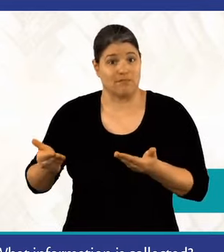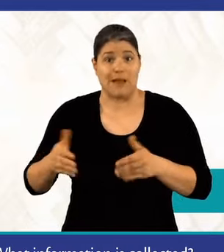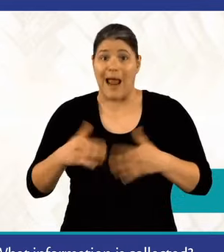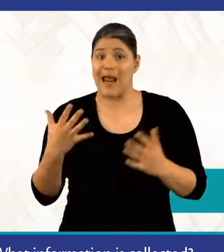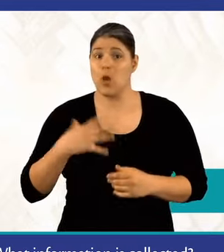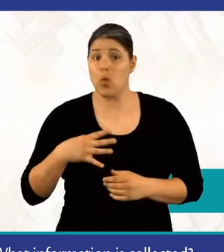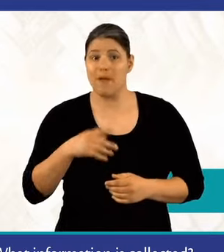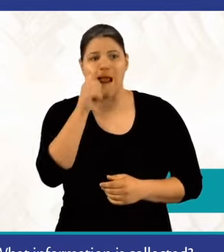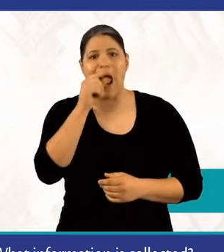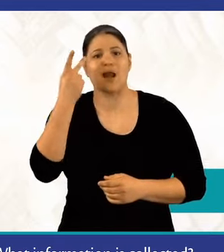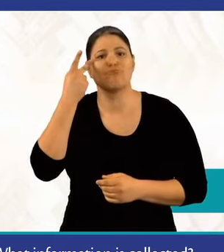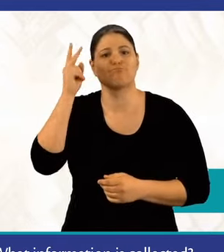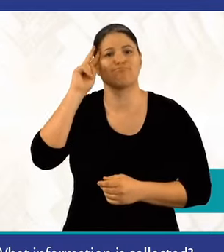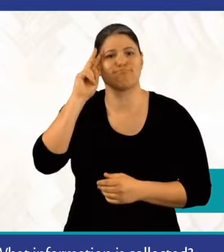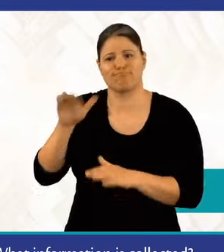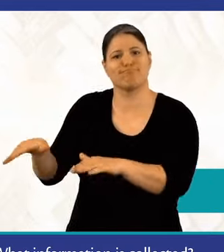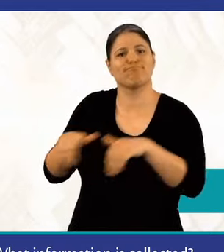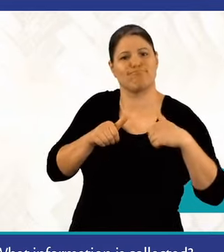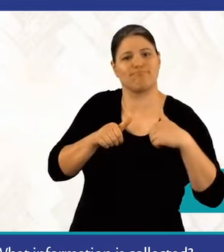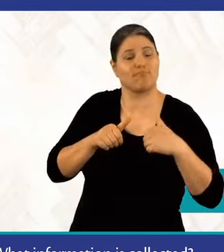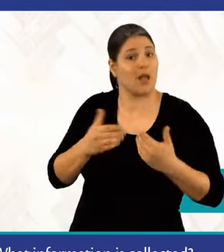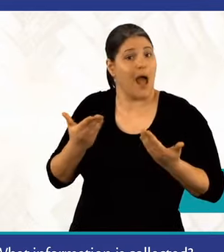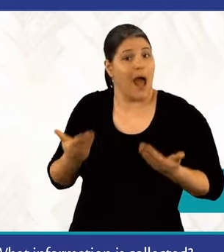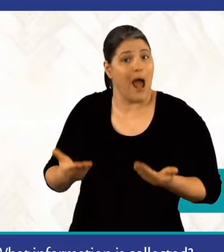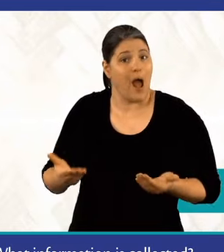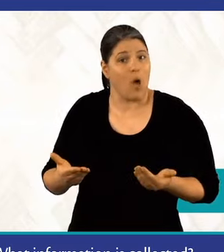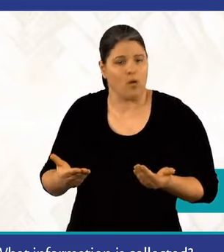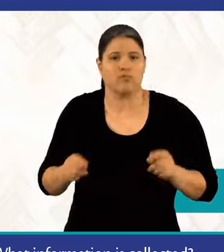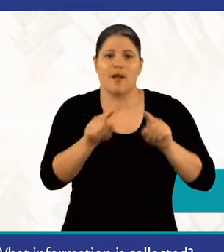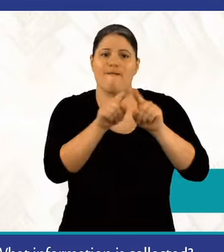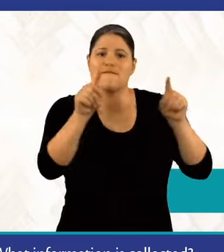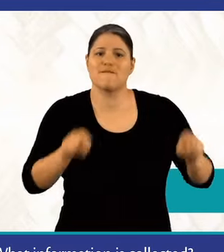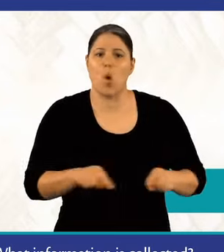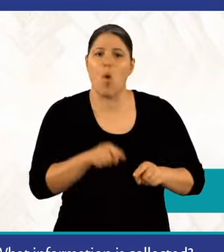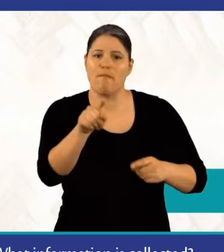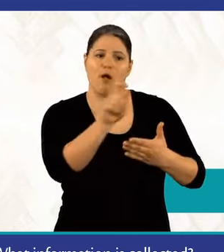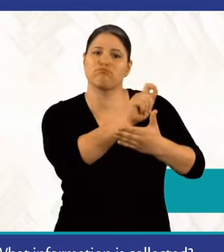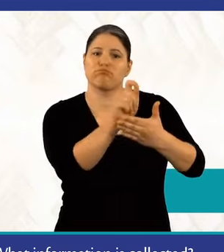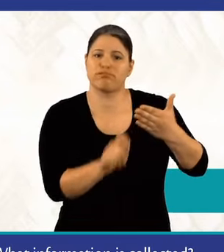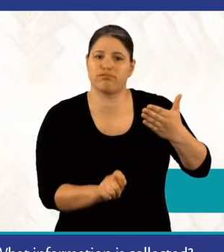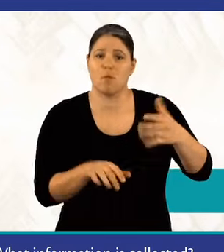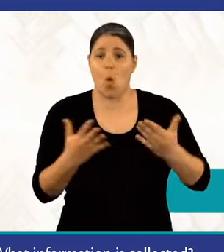Any woman can withdraw from the program at any time by filling in a form or by writing to the program.